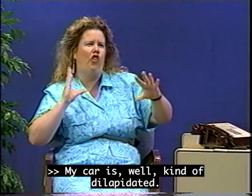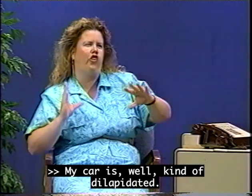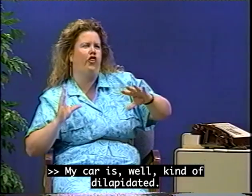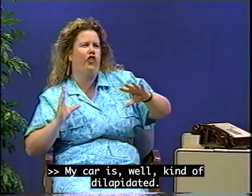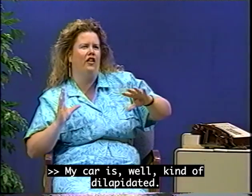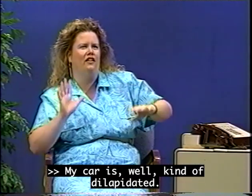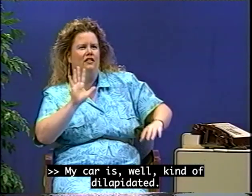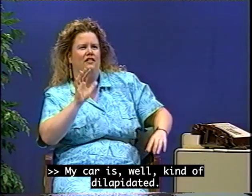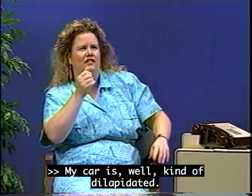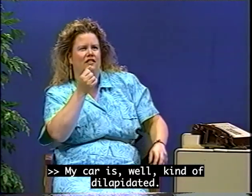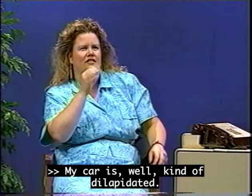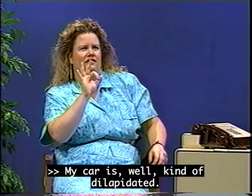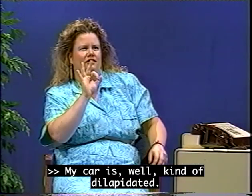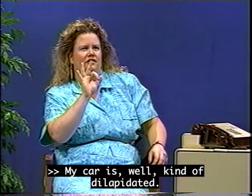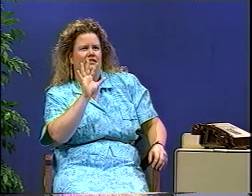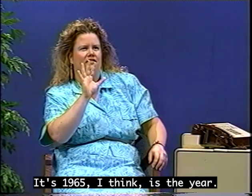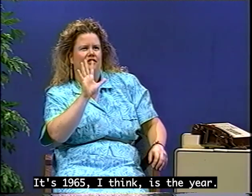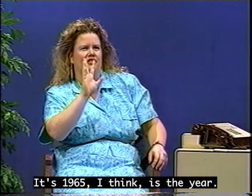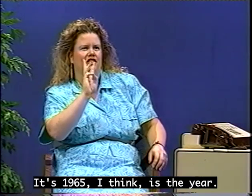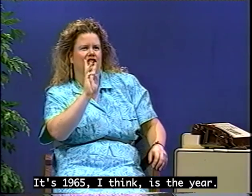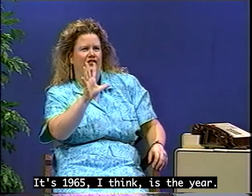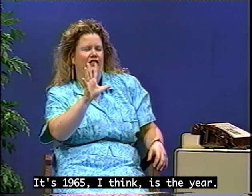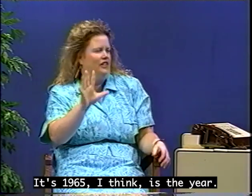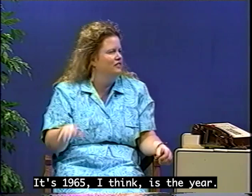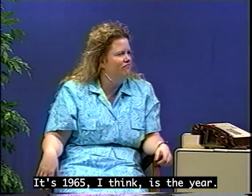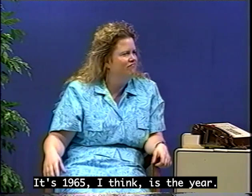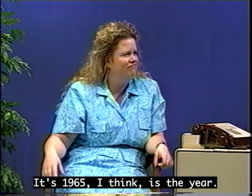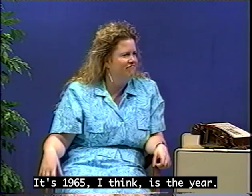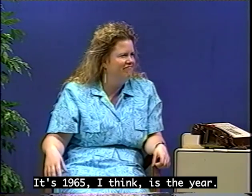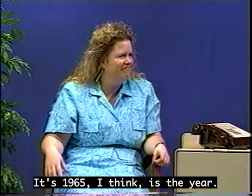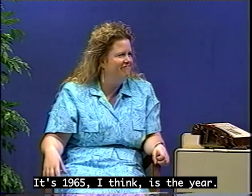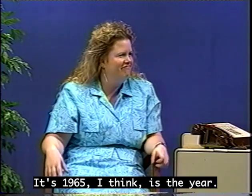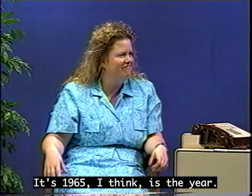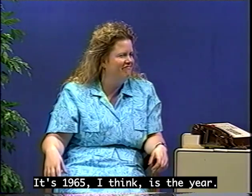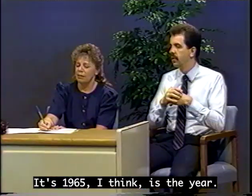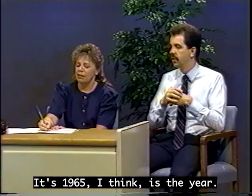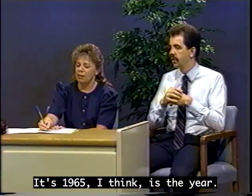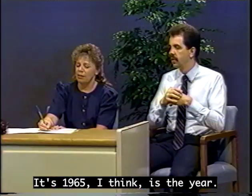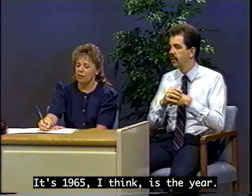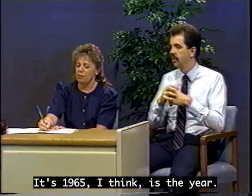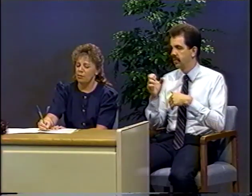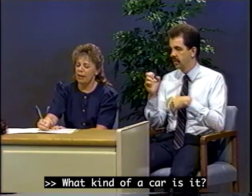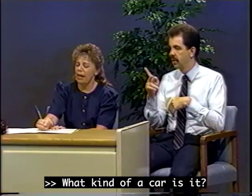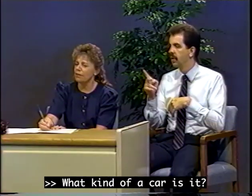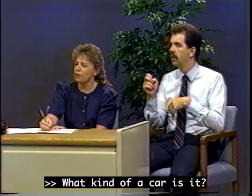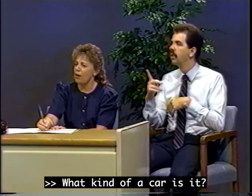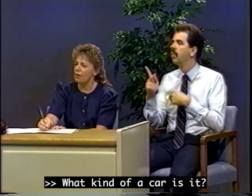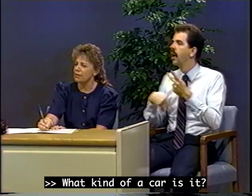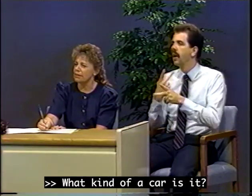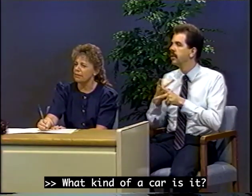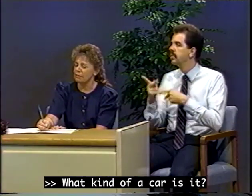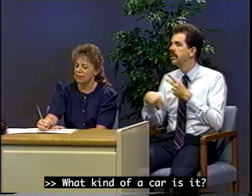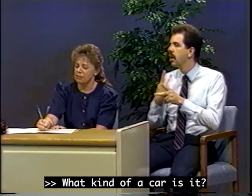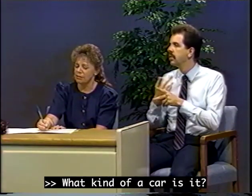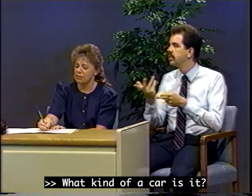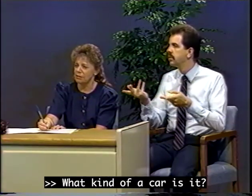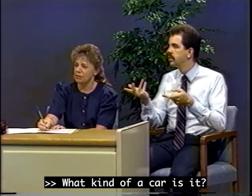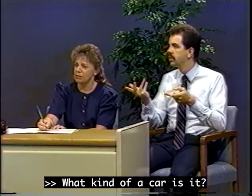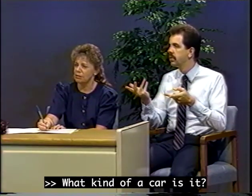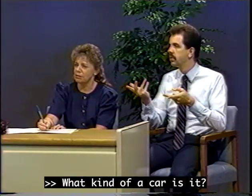My car is, well, kind of dilapidated. It's 1965, I think is the year. What kind of a car is it?